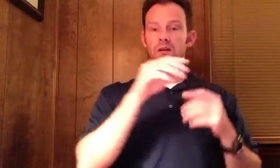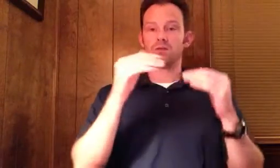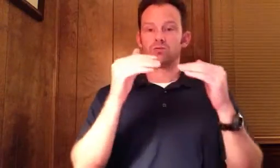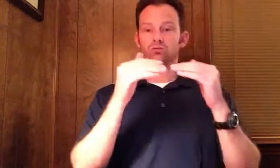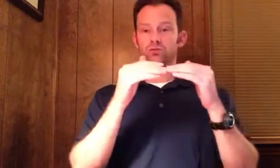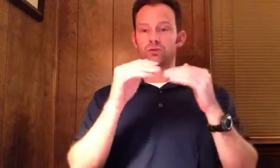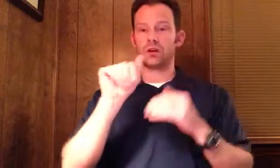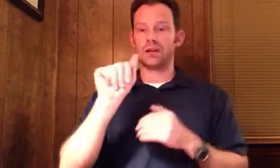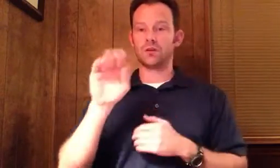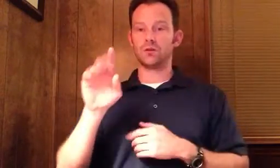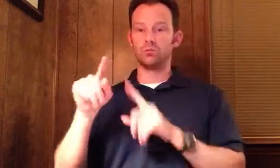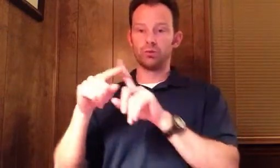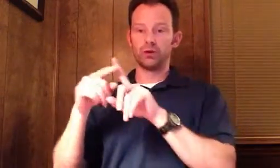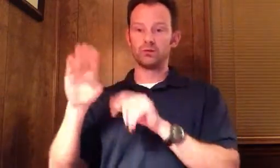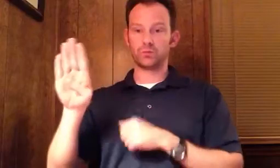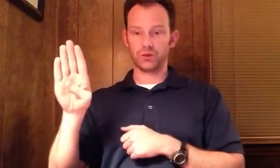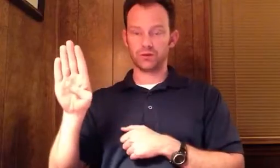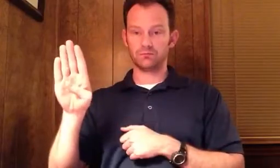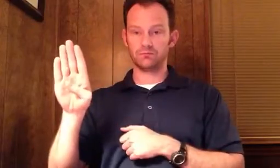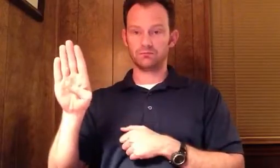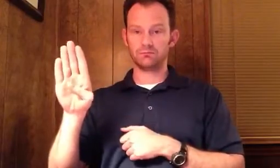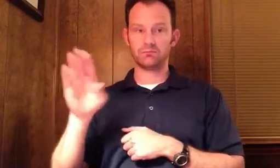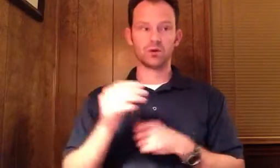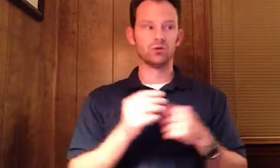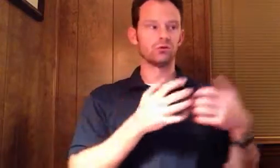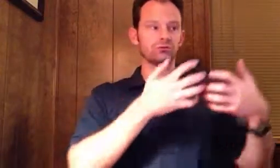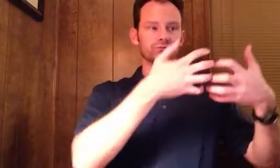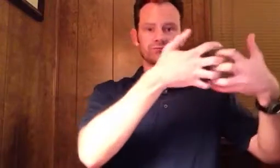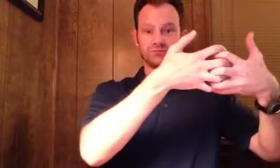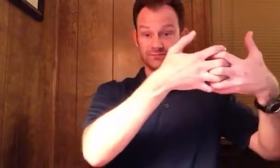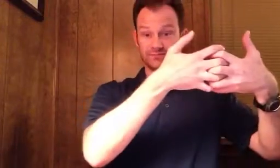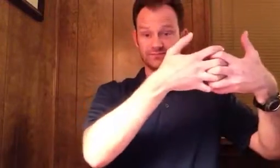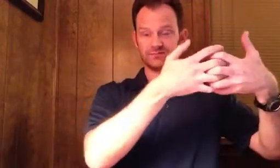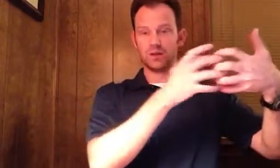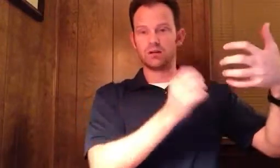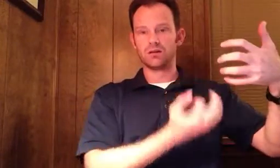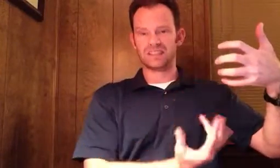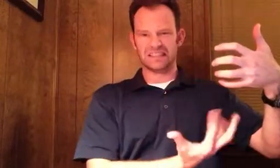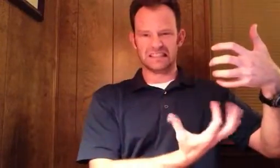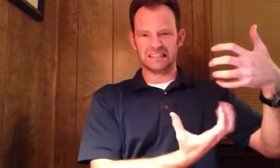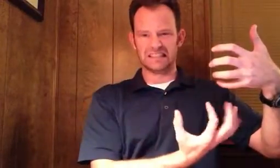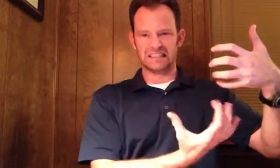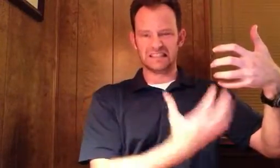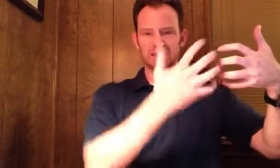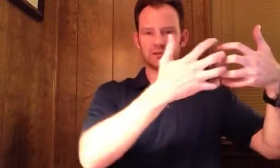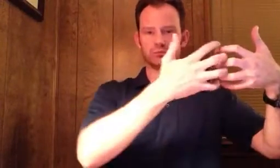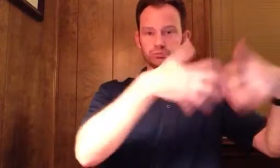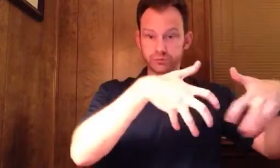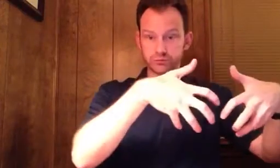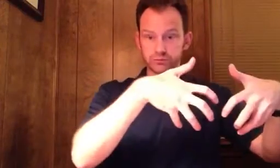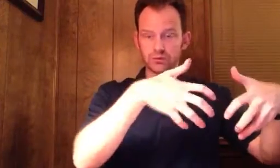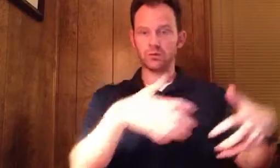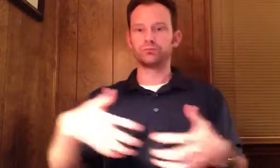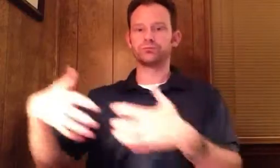The general equation then is AB breaks down into A and breaks down into B, where A and B could be